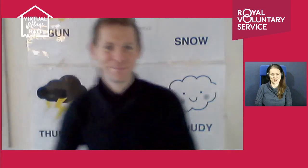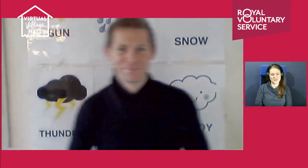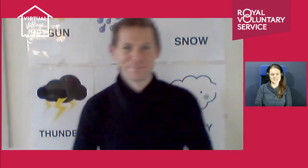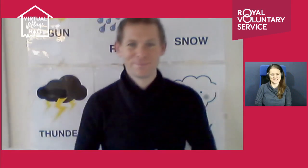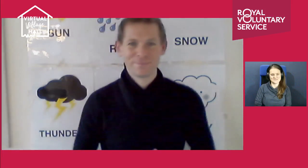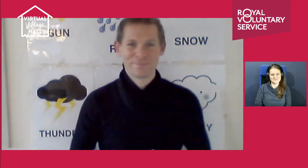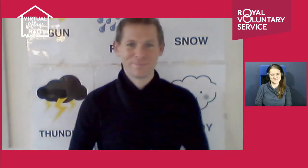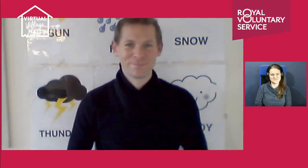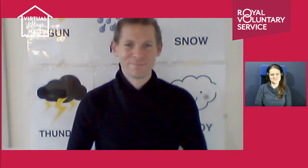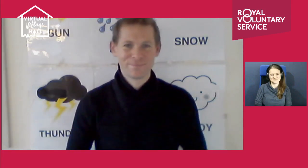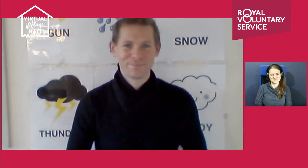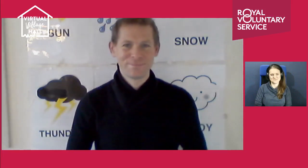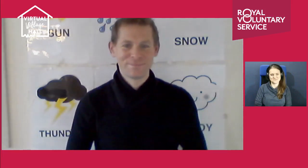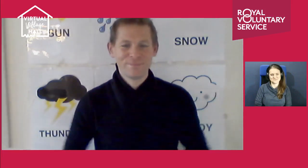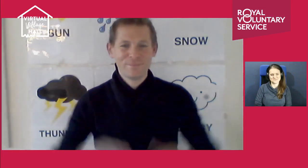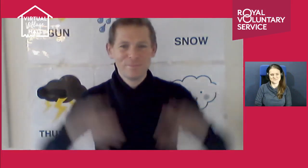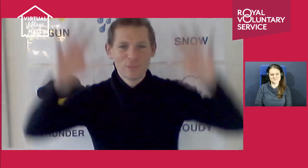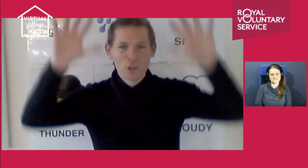Cloudy.